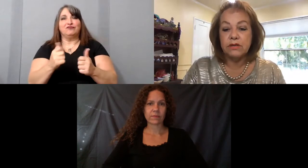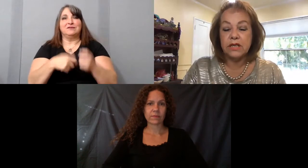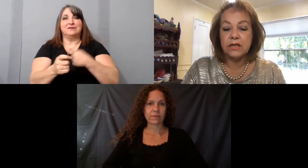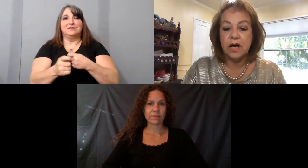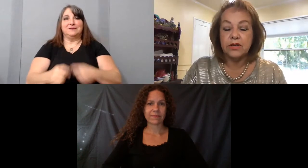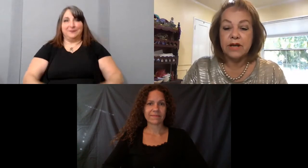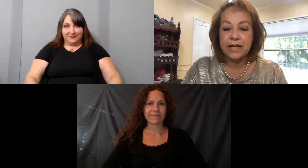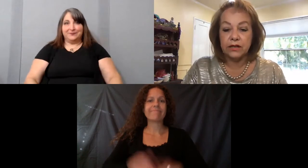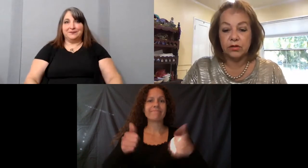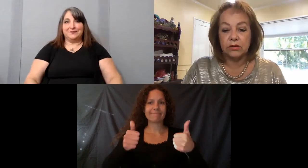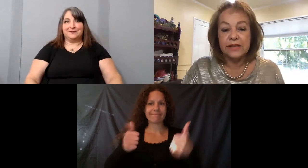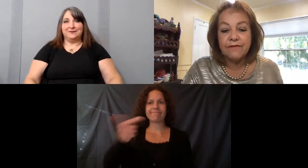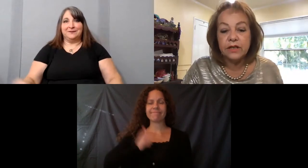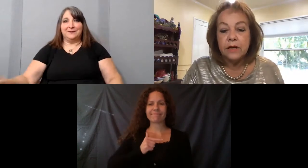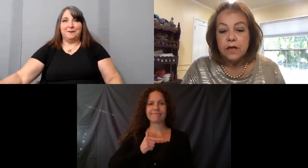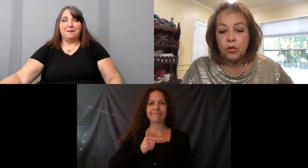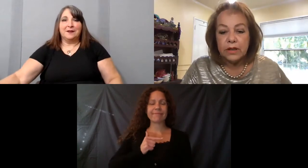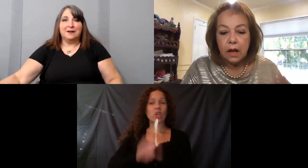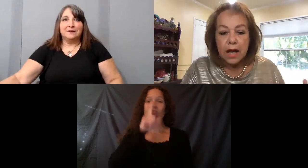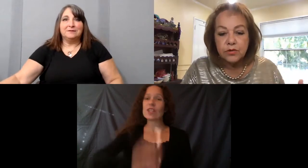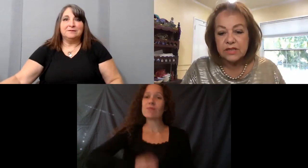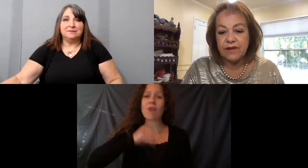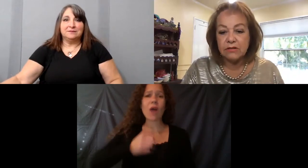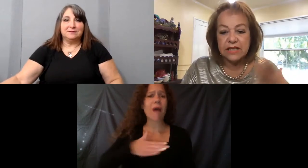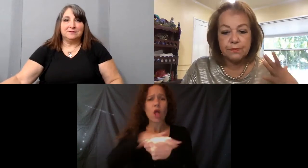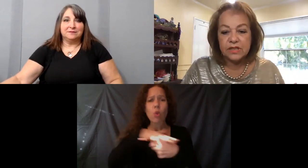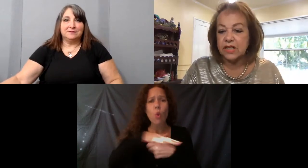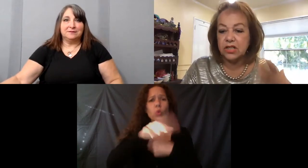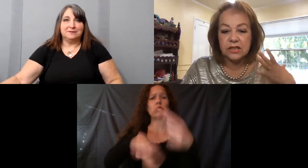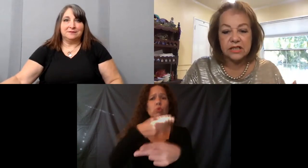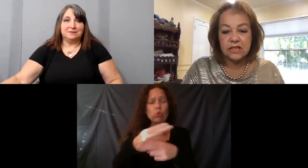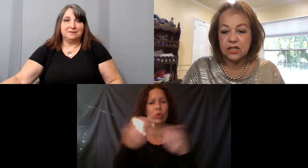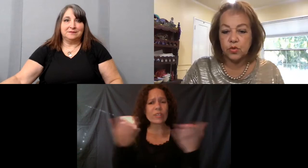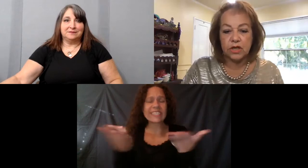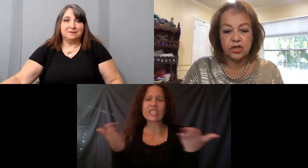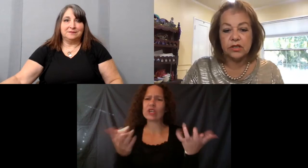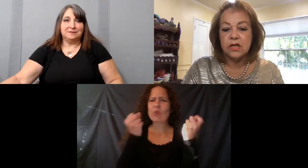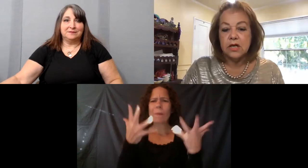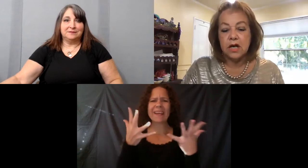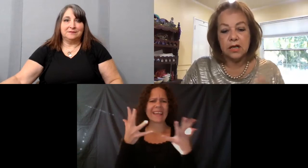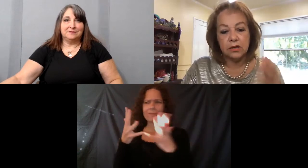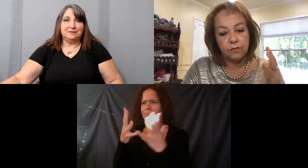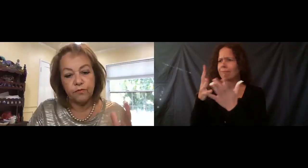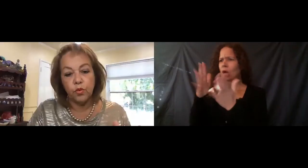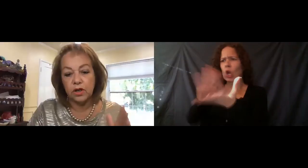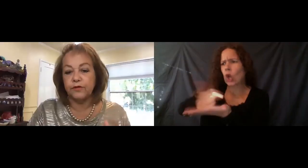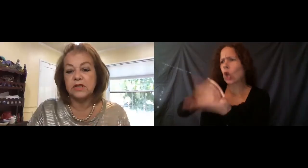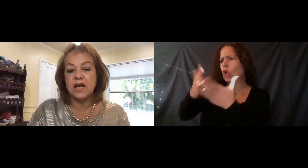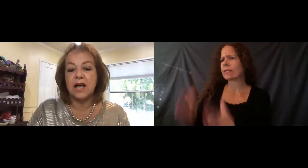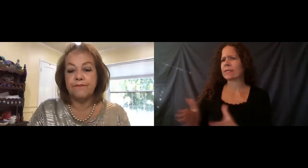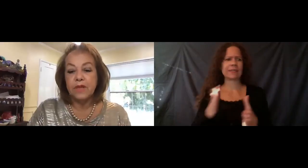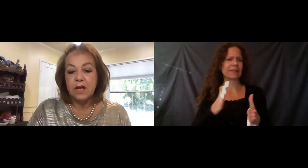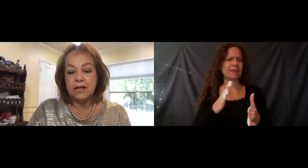home union, Unite Here Local 11, when hundreds of housekeepers and cooks and dishwashers worked